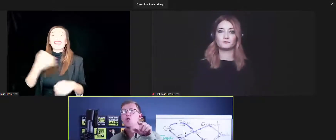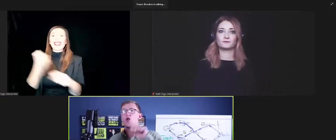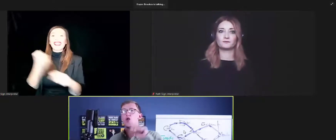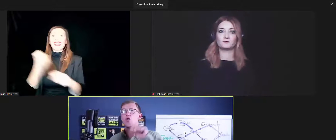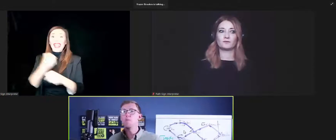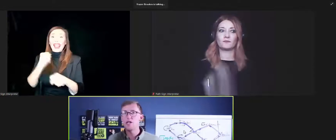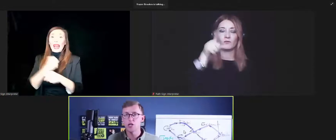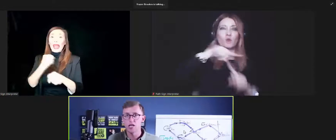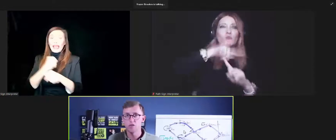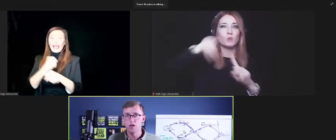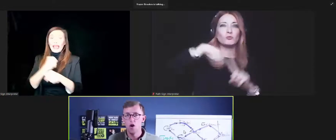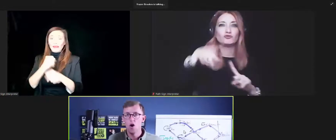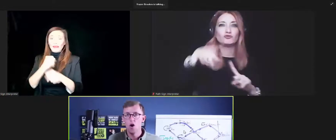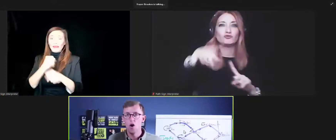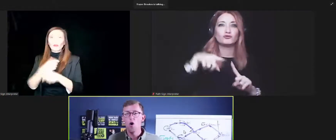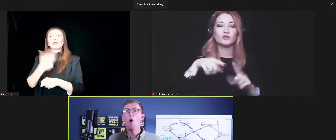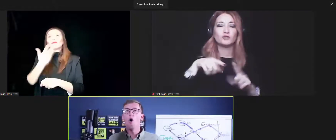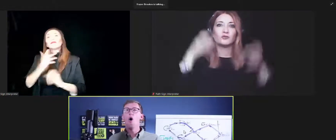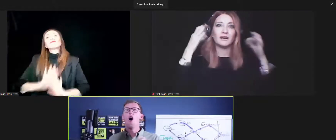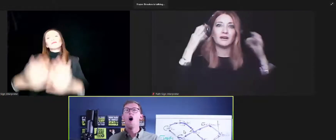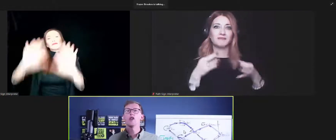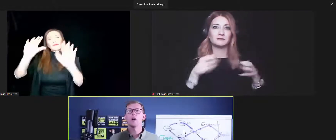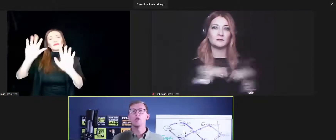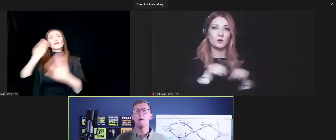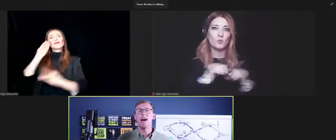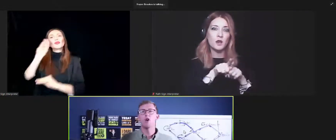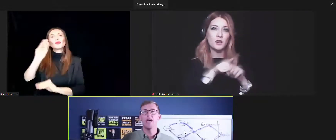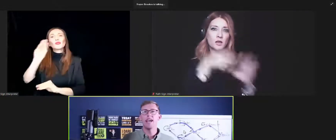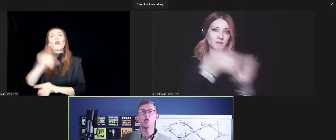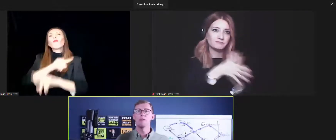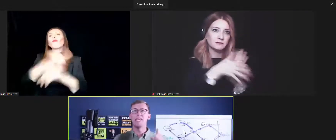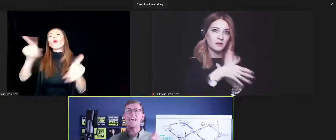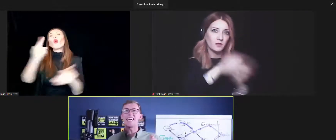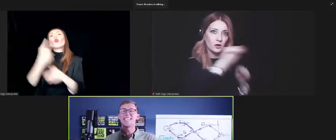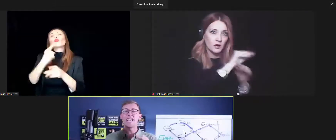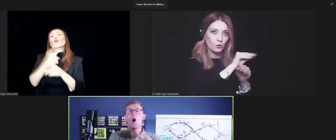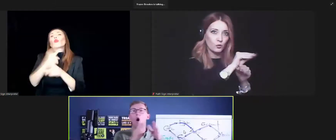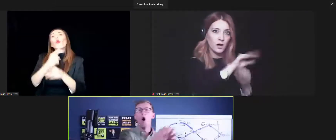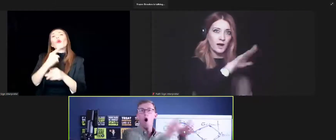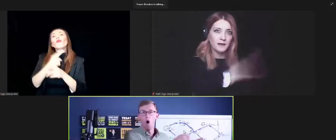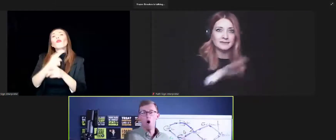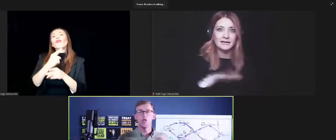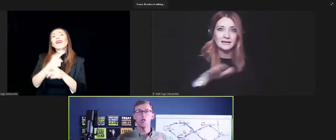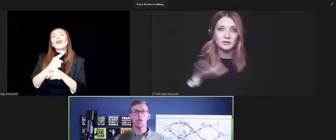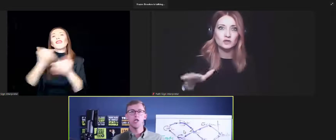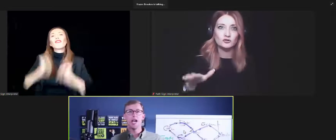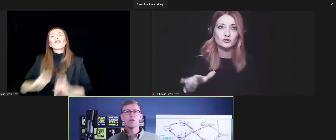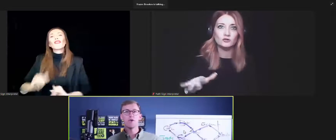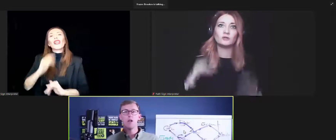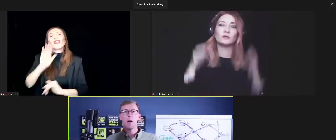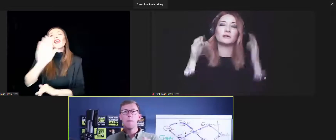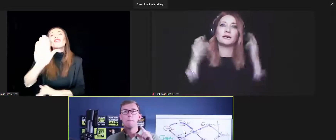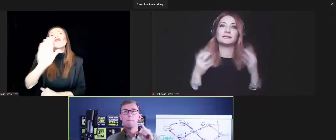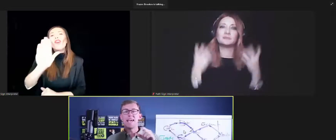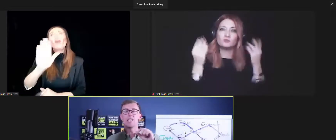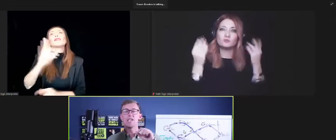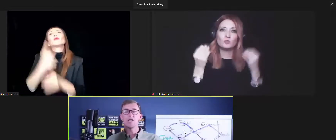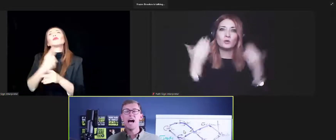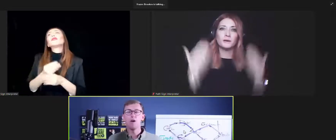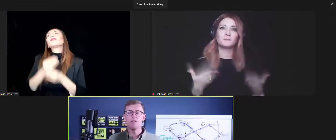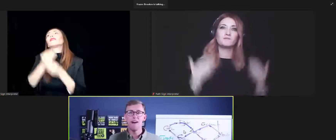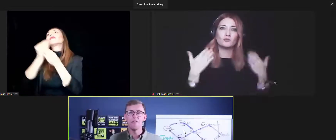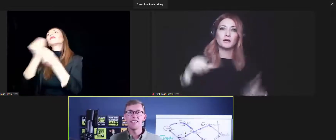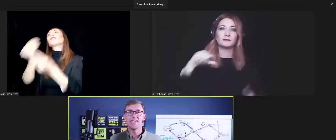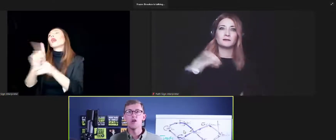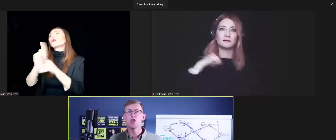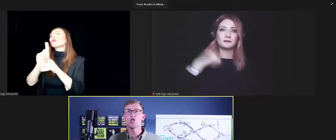you be successful? Or are you going to inspire your kids to be lazy or successful based out of the